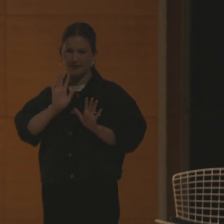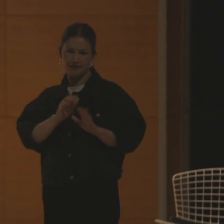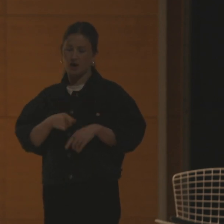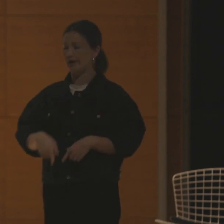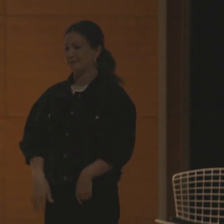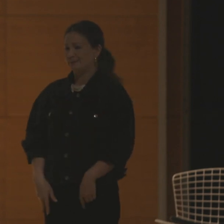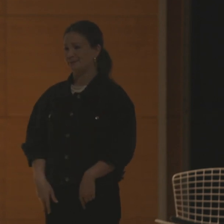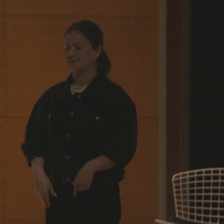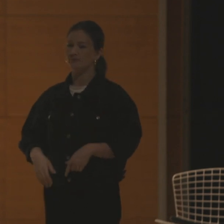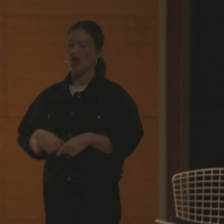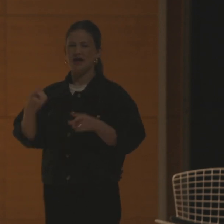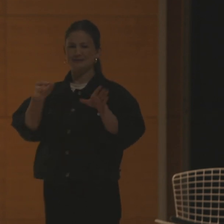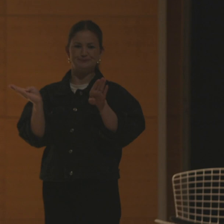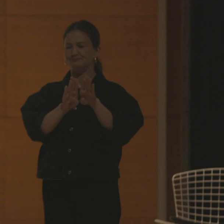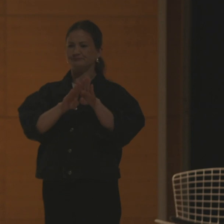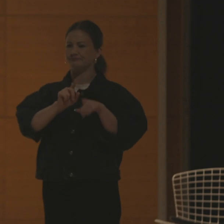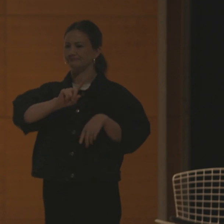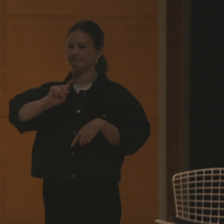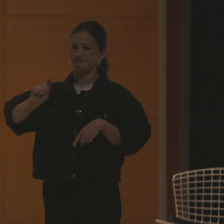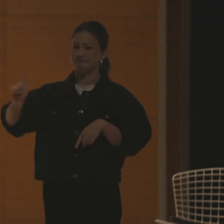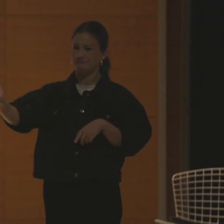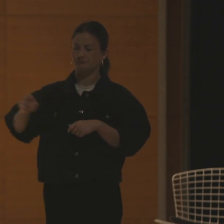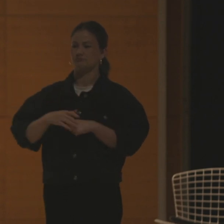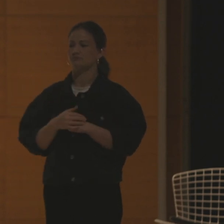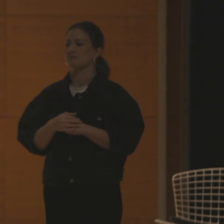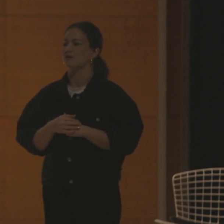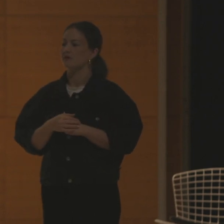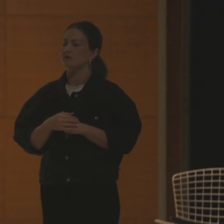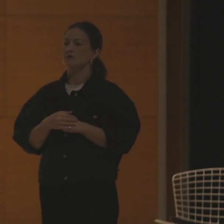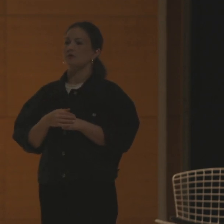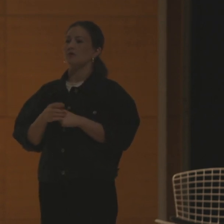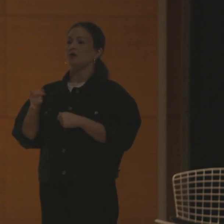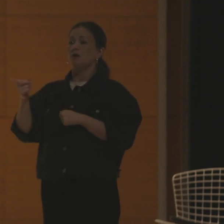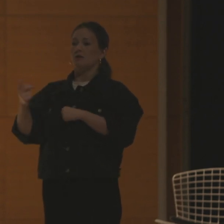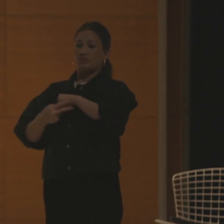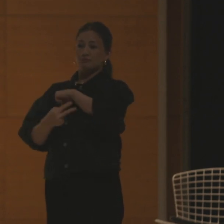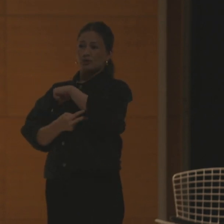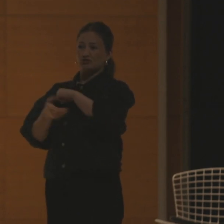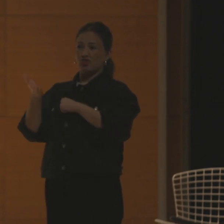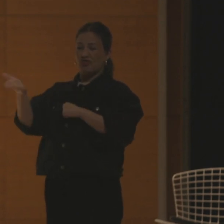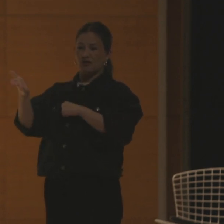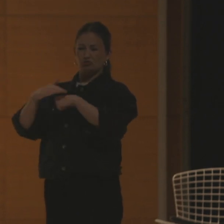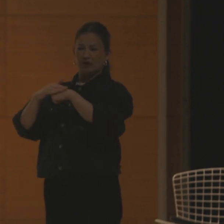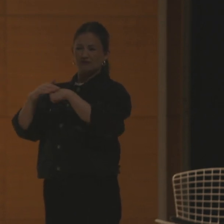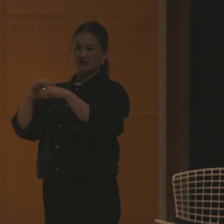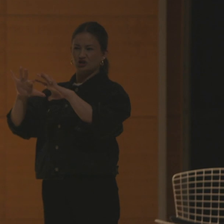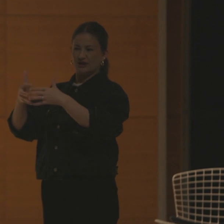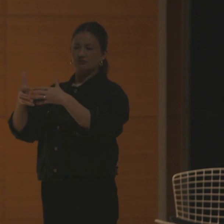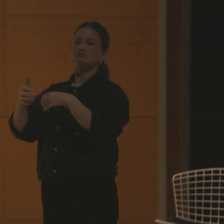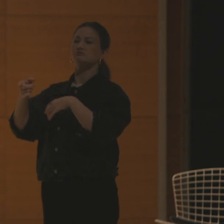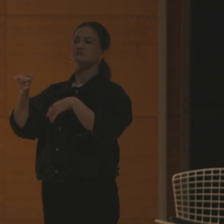a sorry, man, and I slammed his door shut as I left. At the bridge to the reservation, the river was still frozen, ice